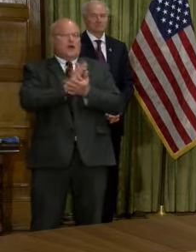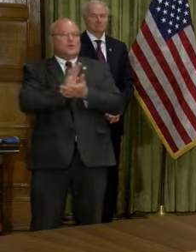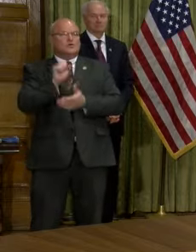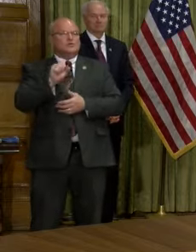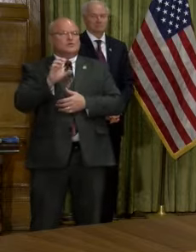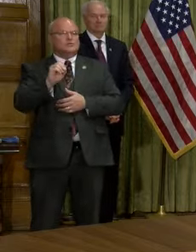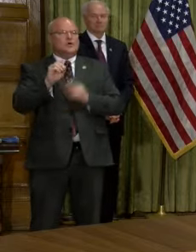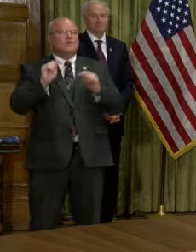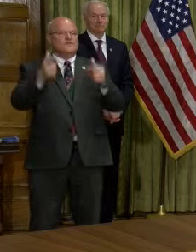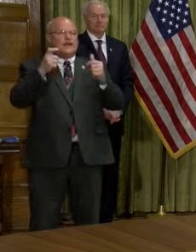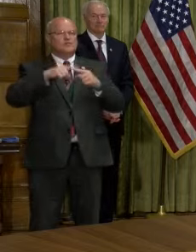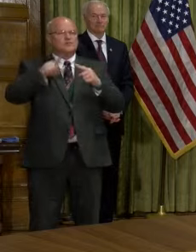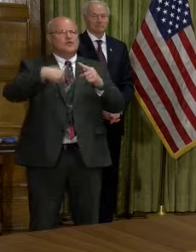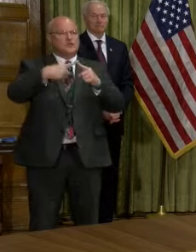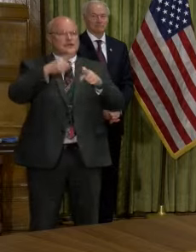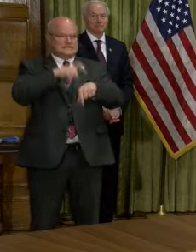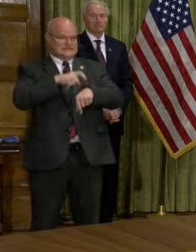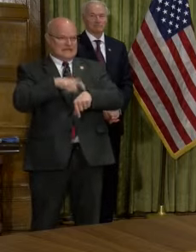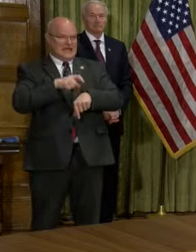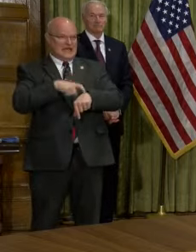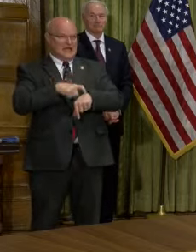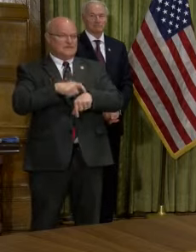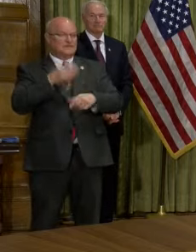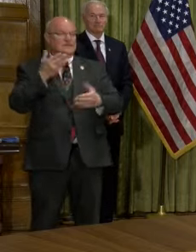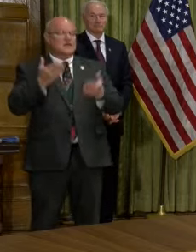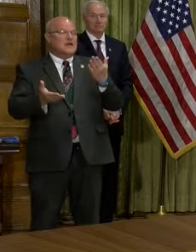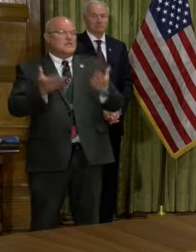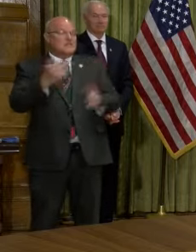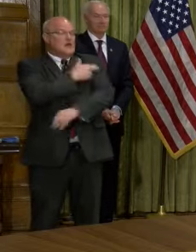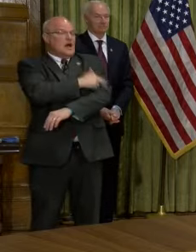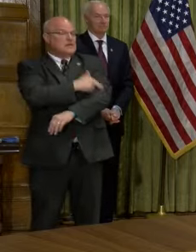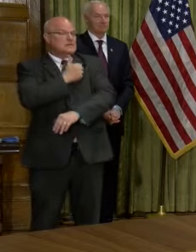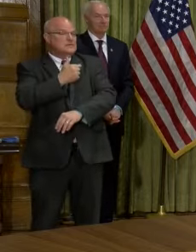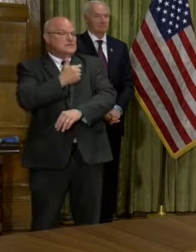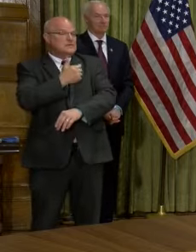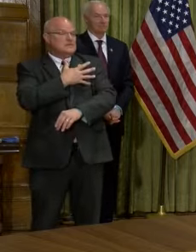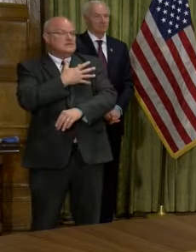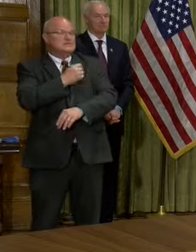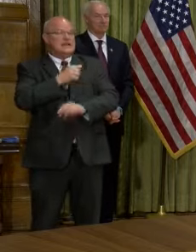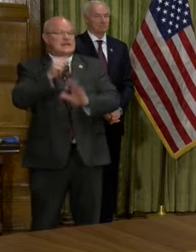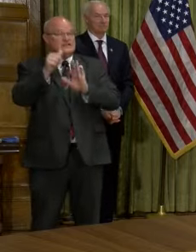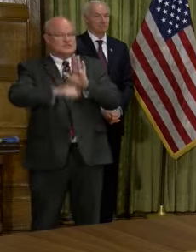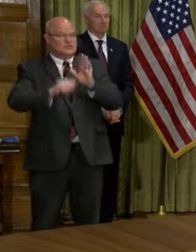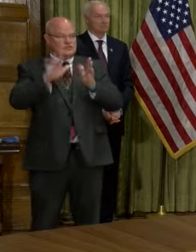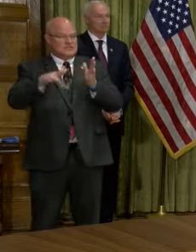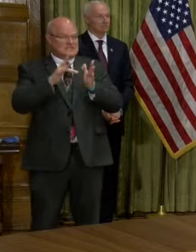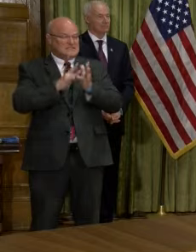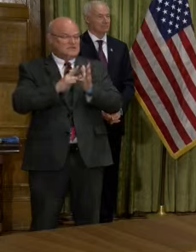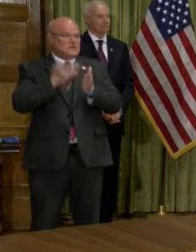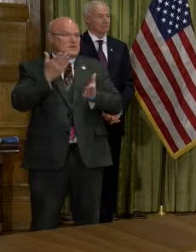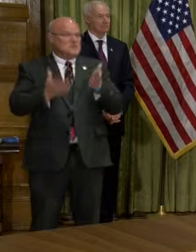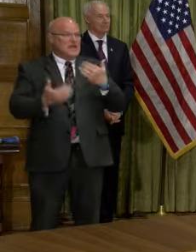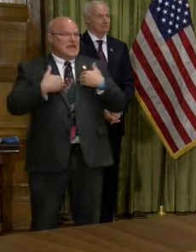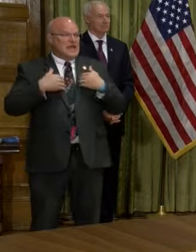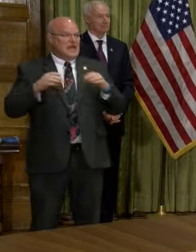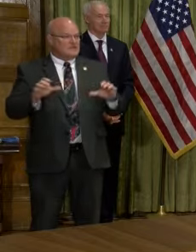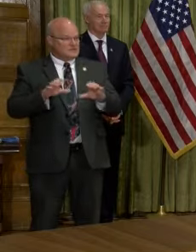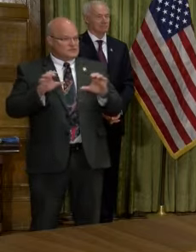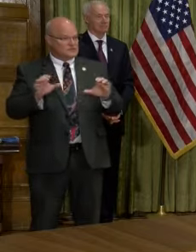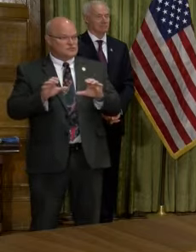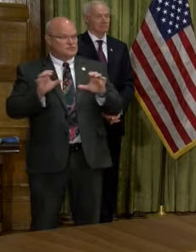there is a much faster turnaround times. They may have to, the hospitals and ambulatory surgical centers might have to